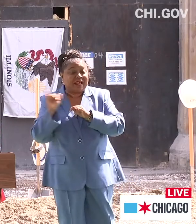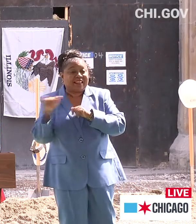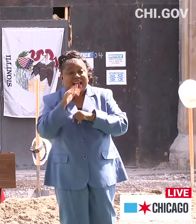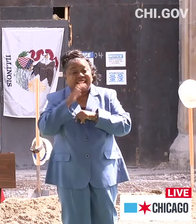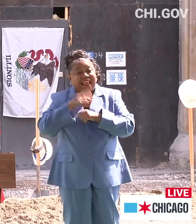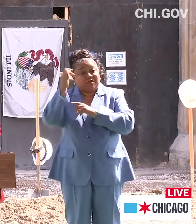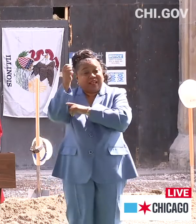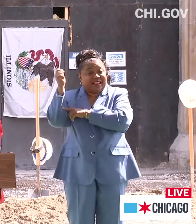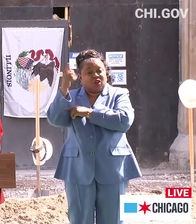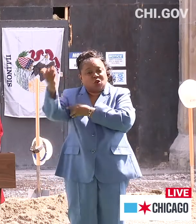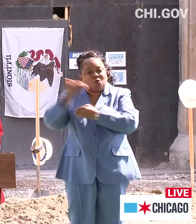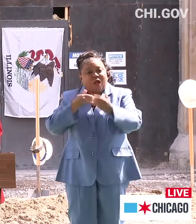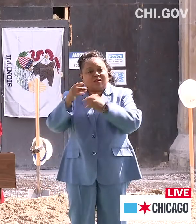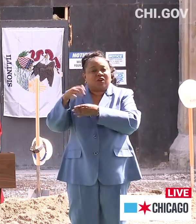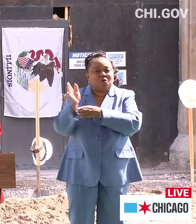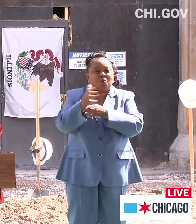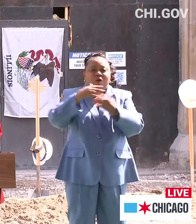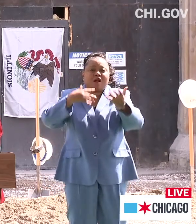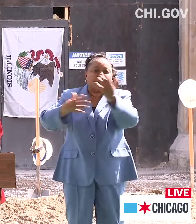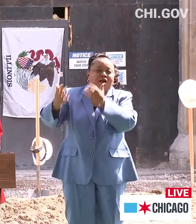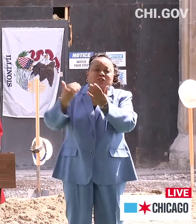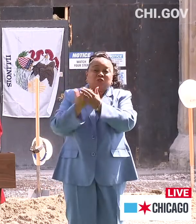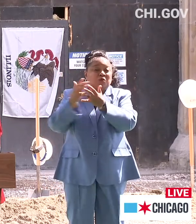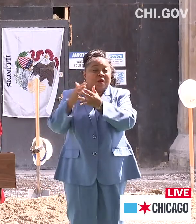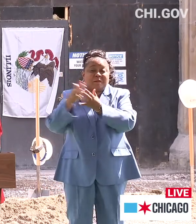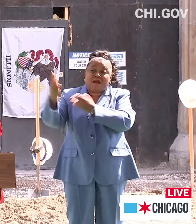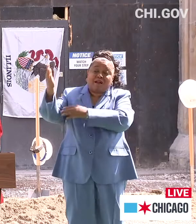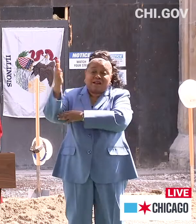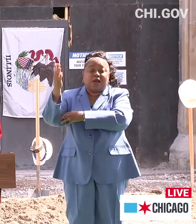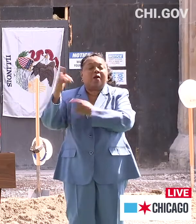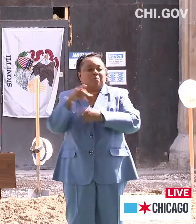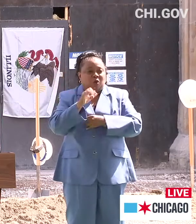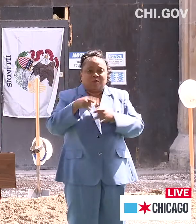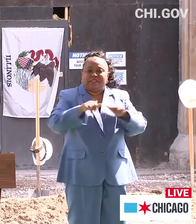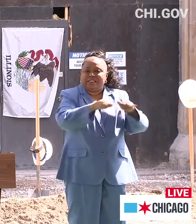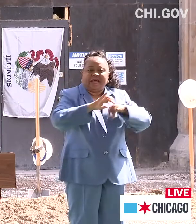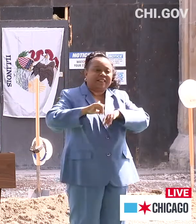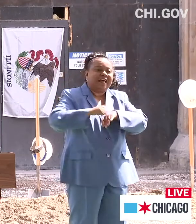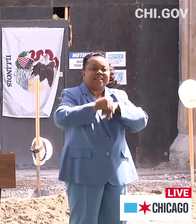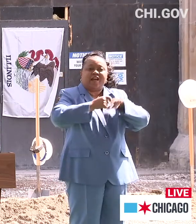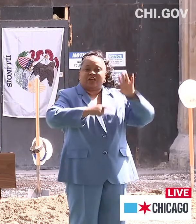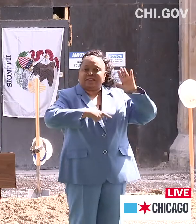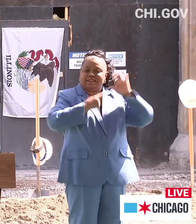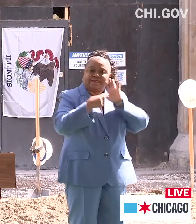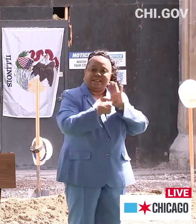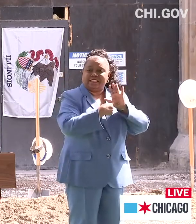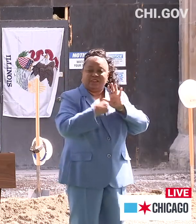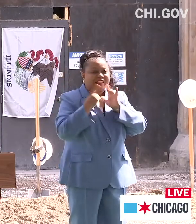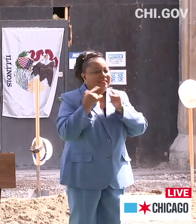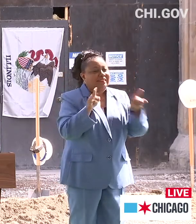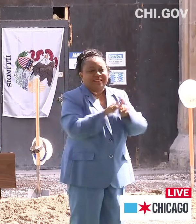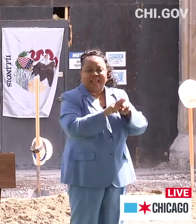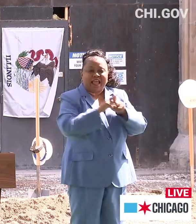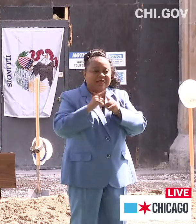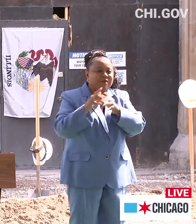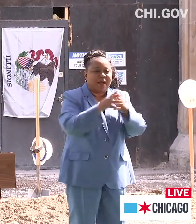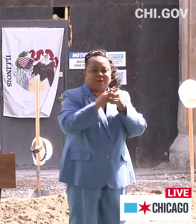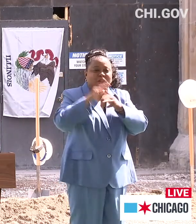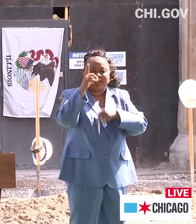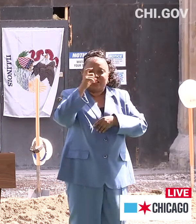Lady Liberty, who welcomes waves and waves of new Americans, Pullman stands as another testament to the same American